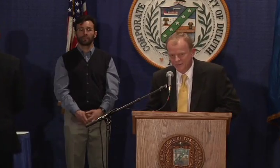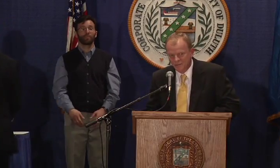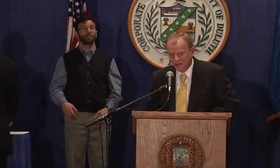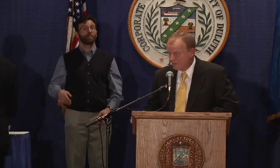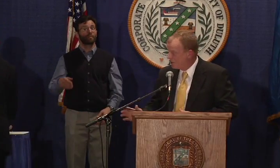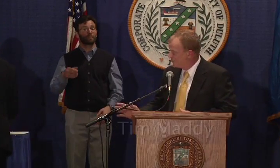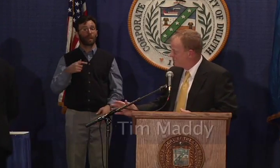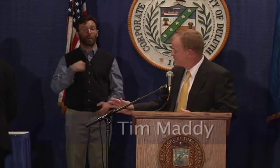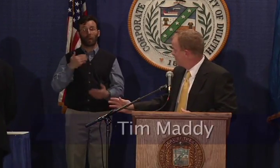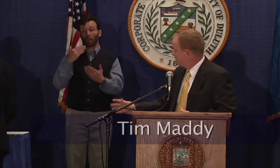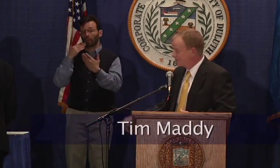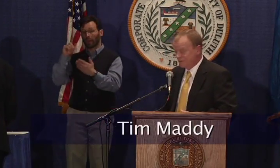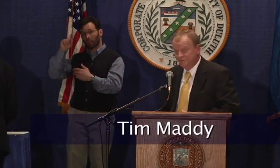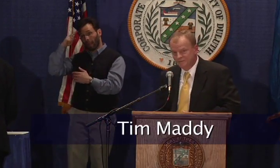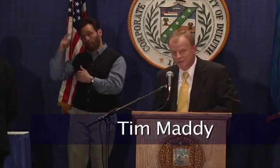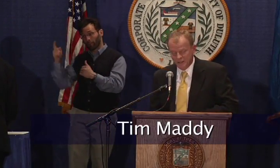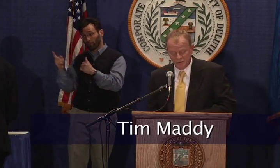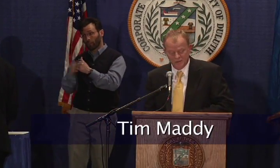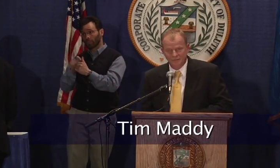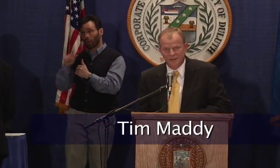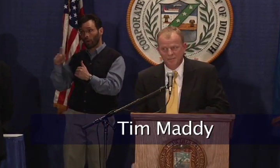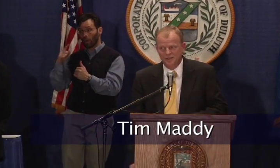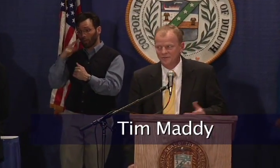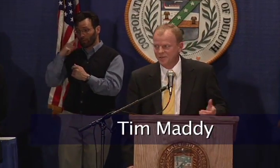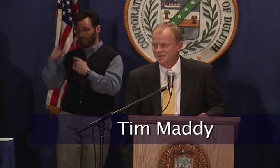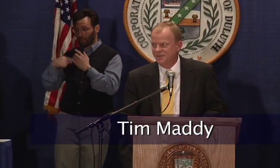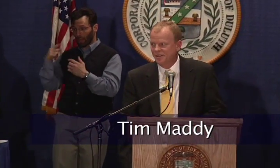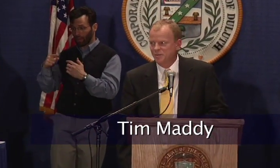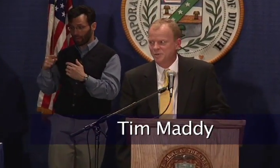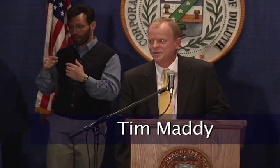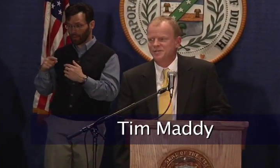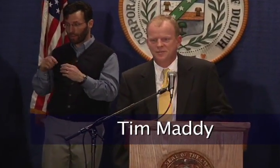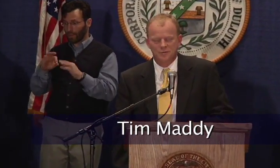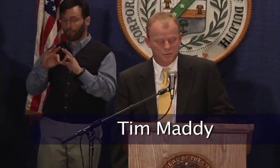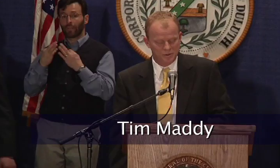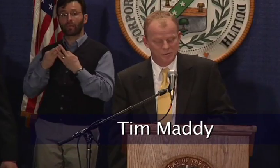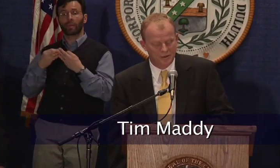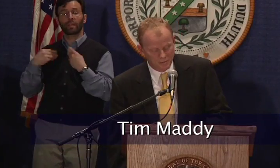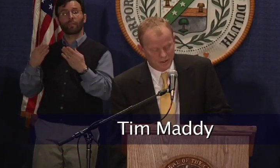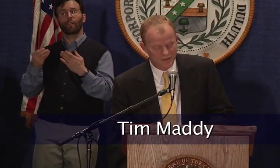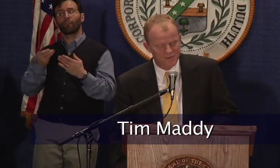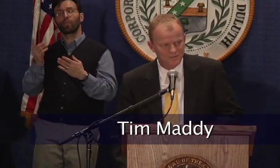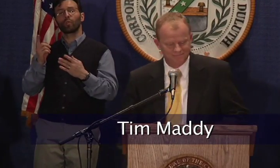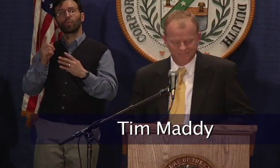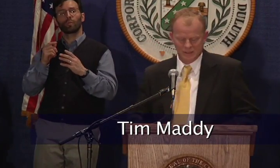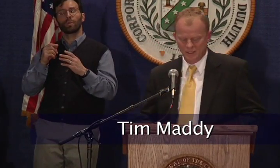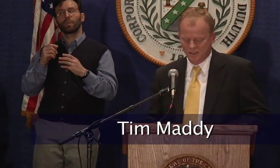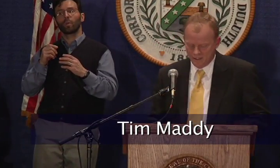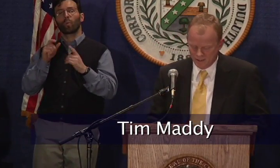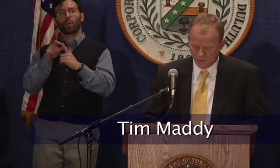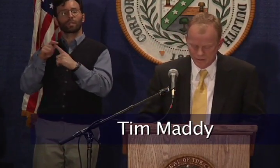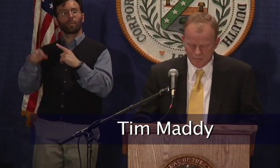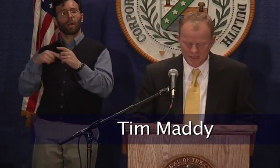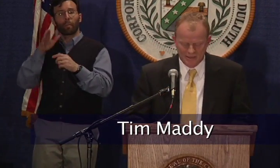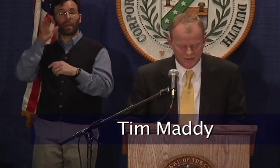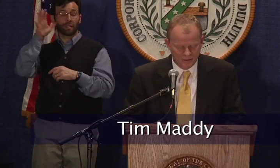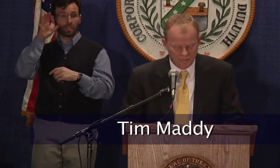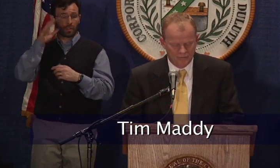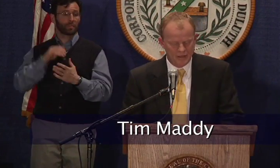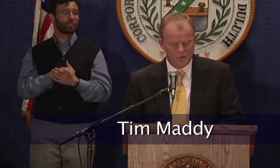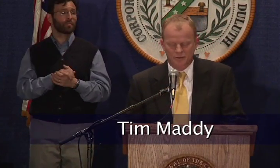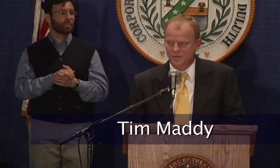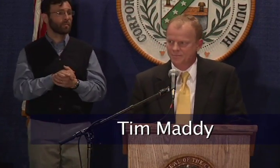Just want to thank the mayor, first of all, for thinking about the family and giving us the opportunity to say a few words about our parents.